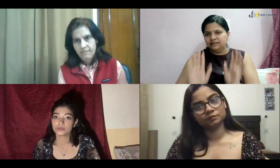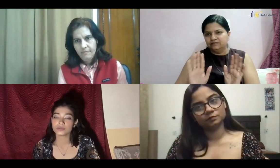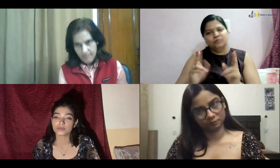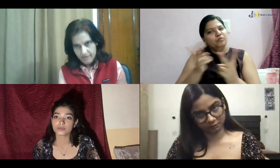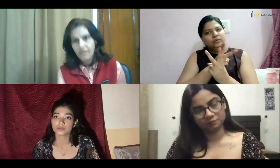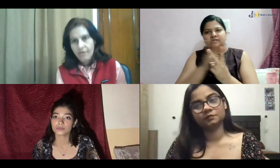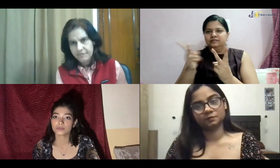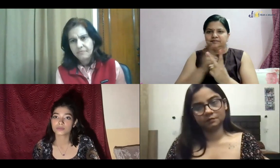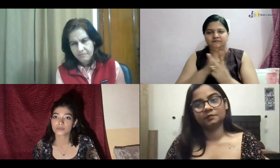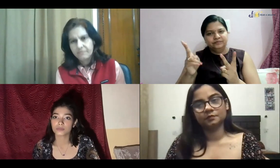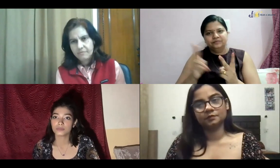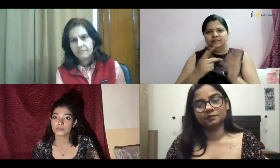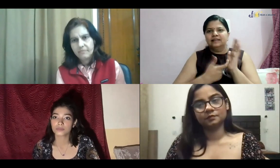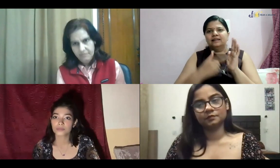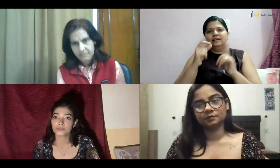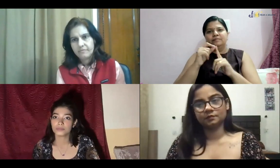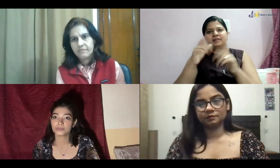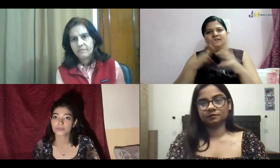So law says,